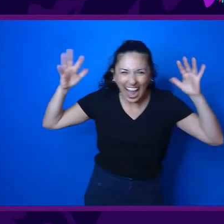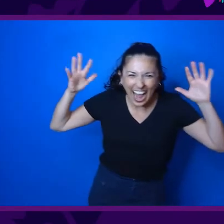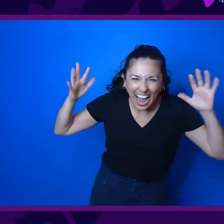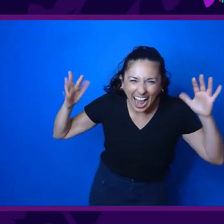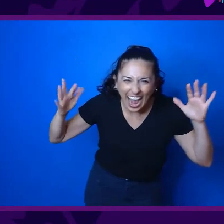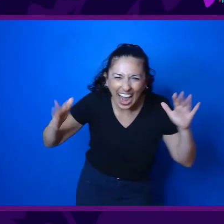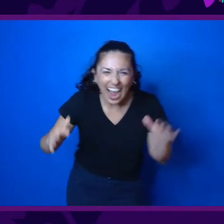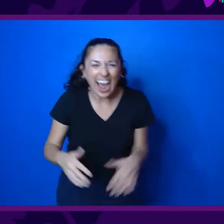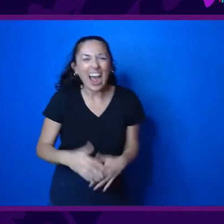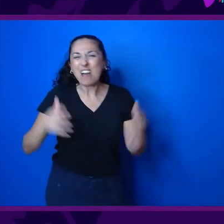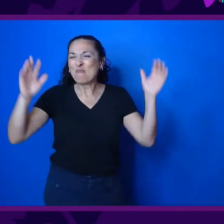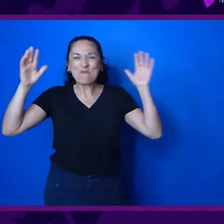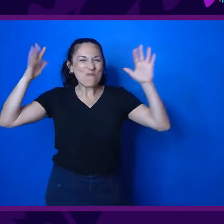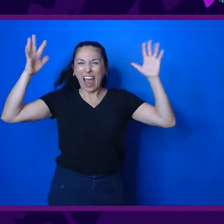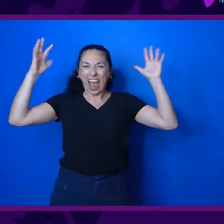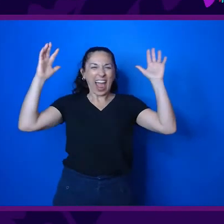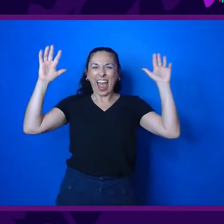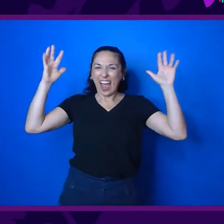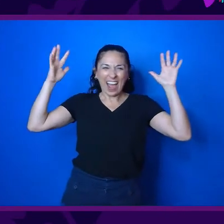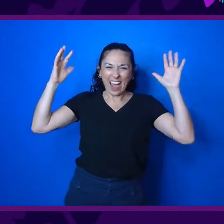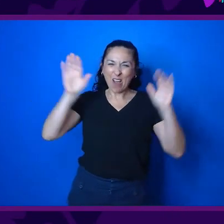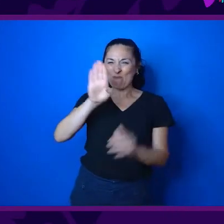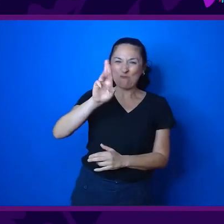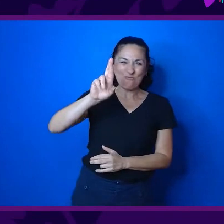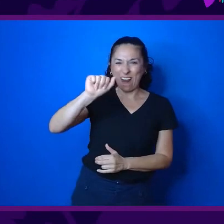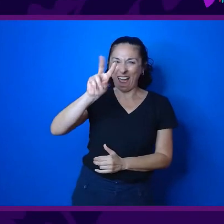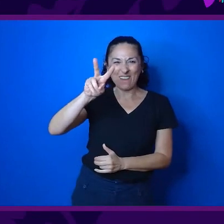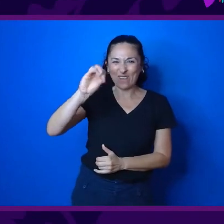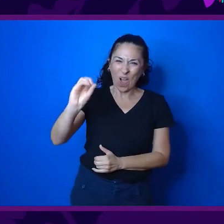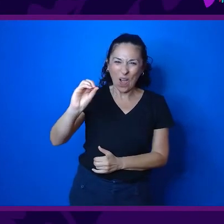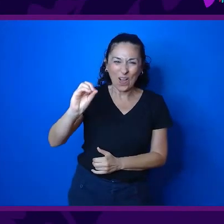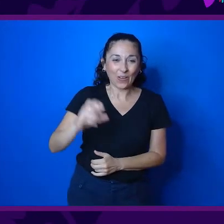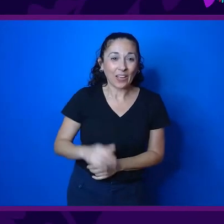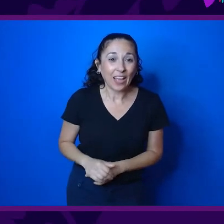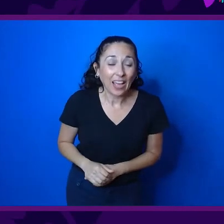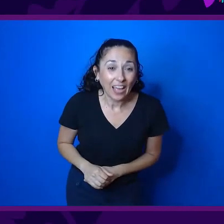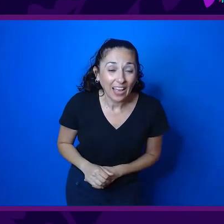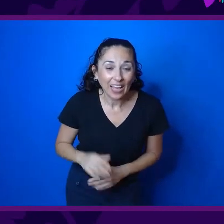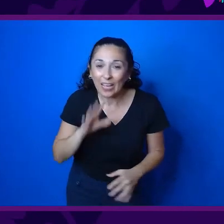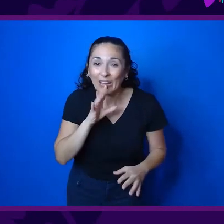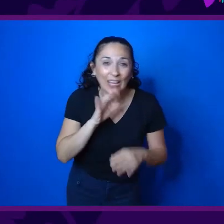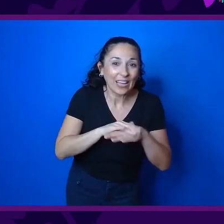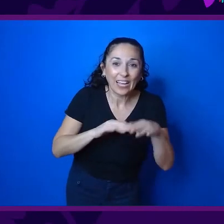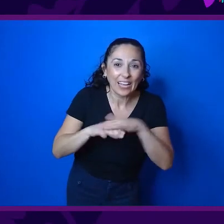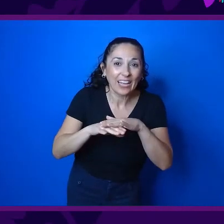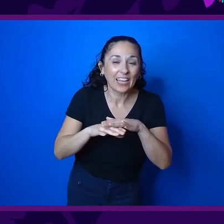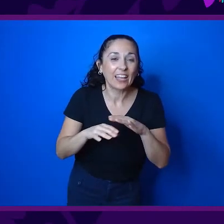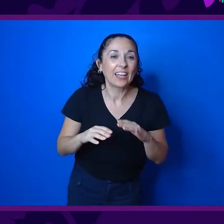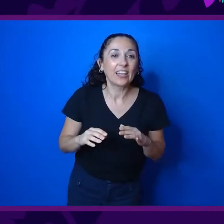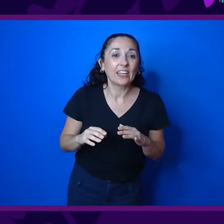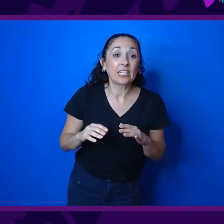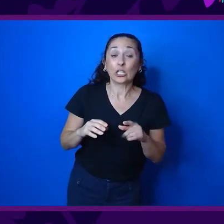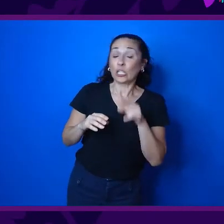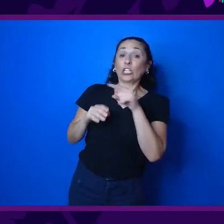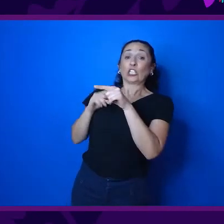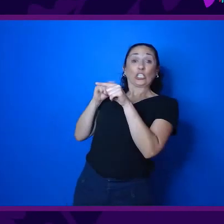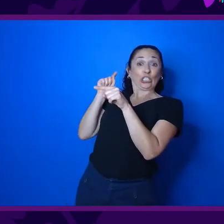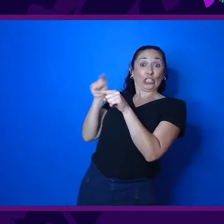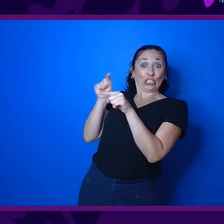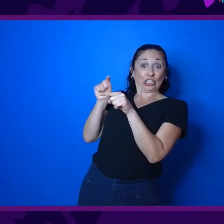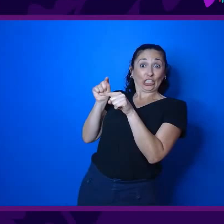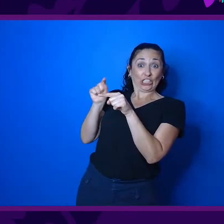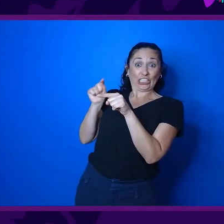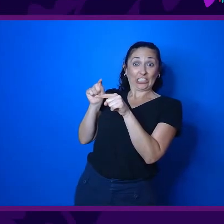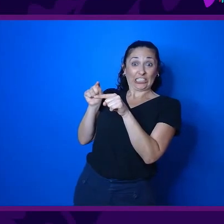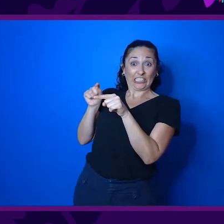Brava! Si se Okay, puede. Daria, I mean, Great. look, she is clay. We